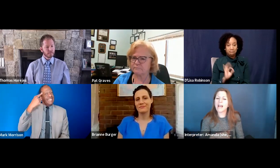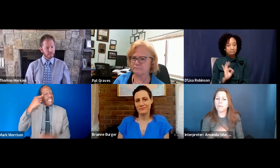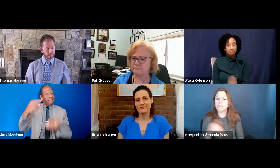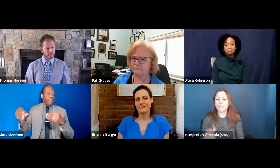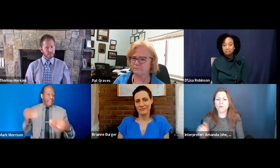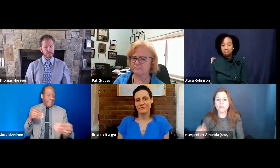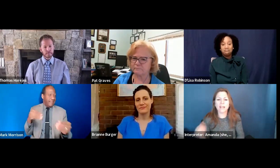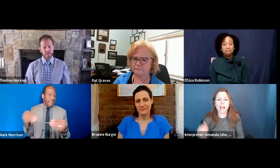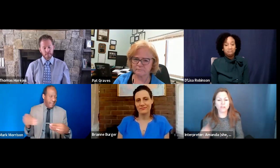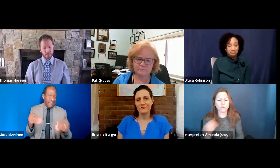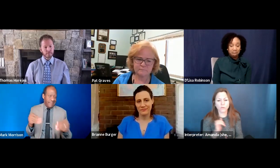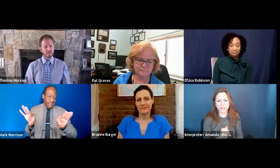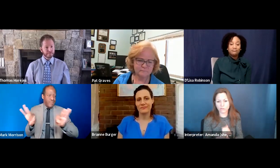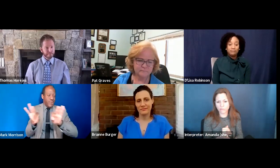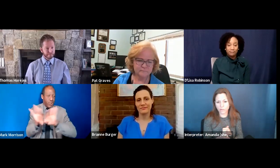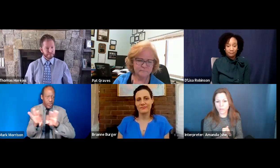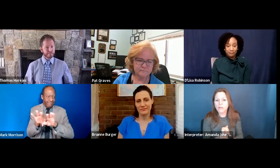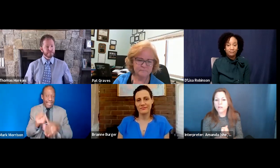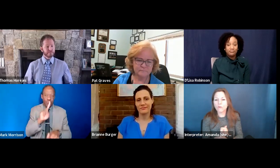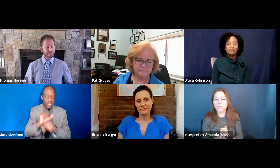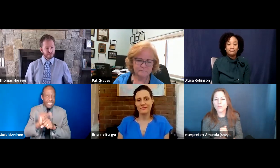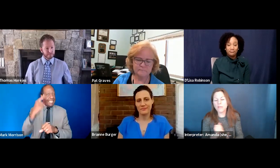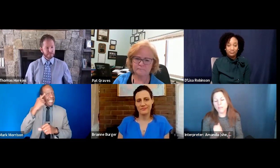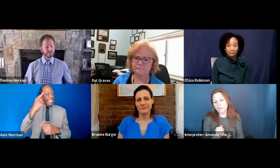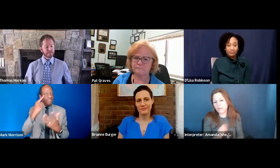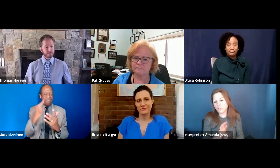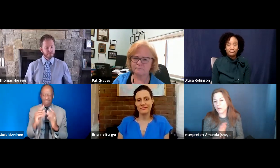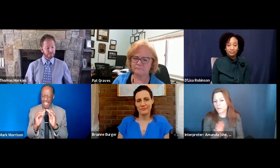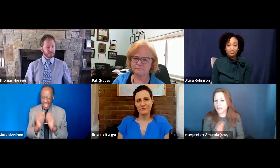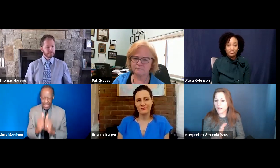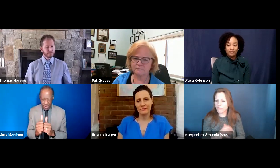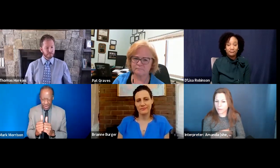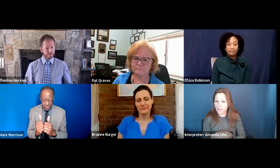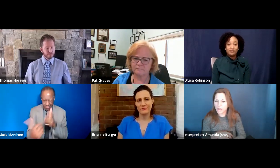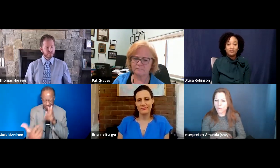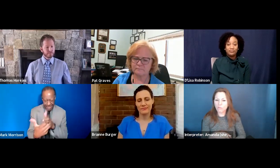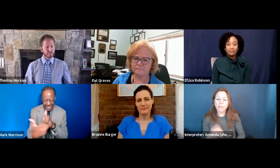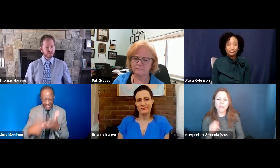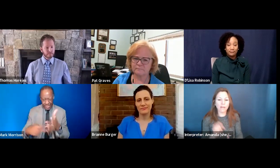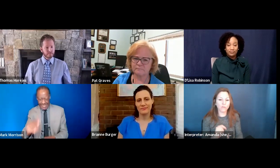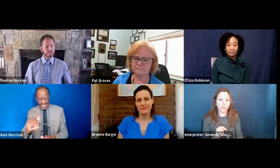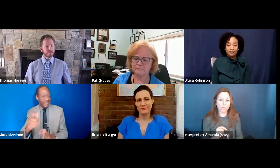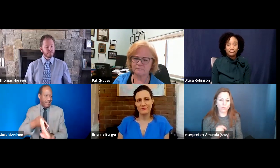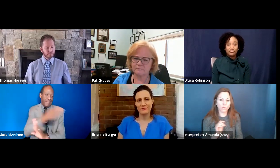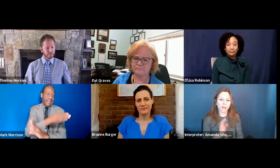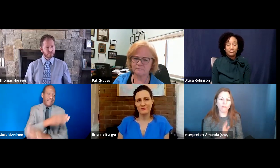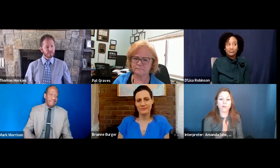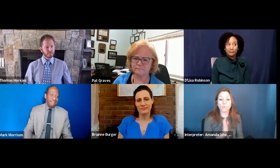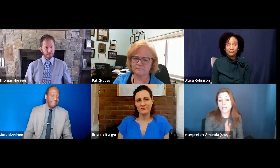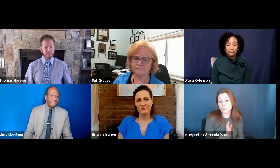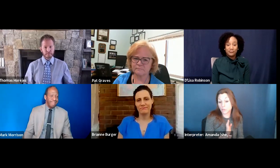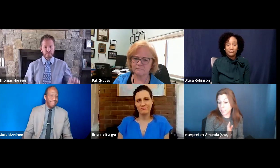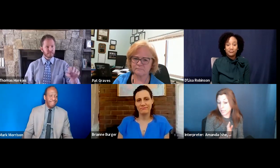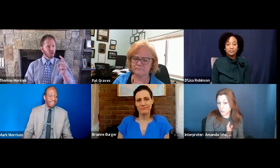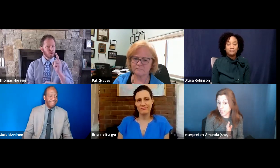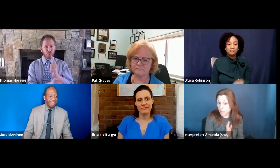that can happen before this actual interview. So when you think about that 2-hour time frame, don't think about that 2 hours only covering what